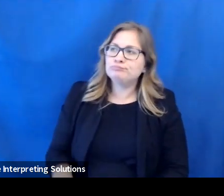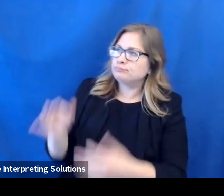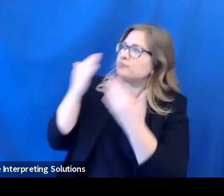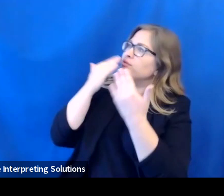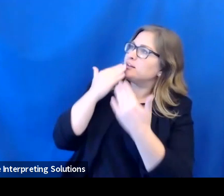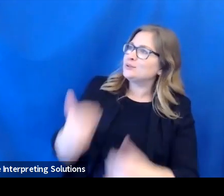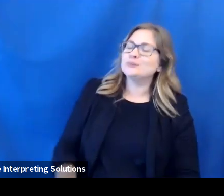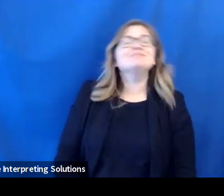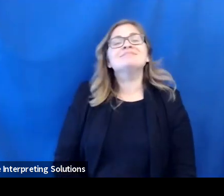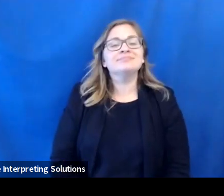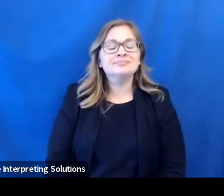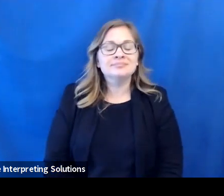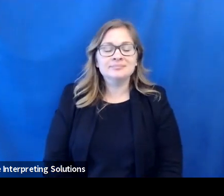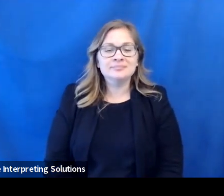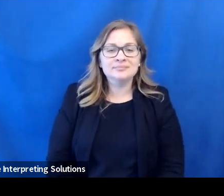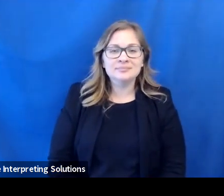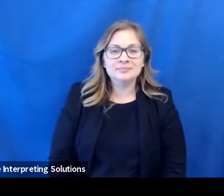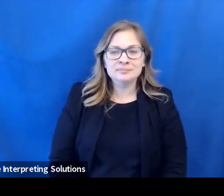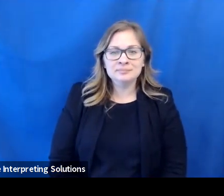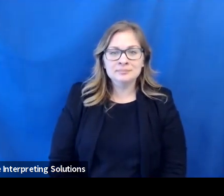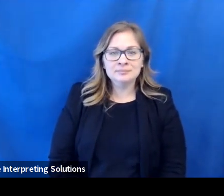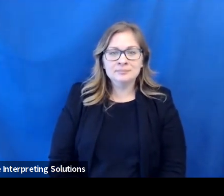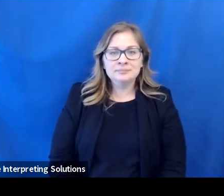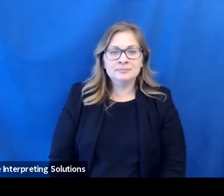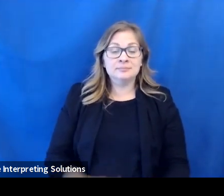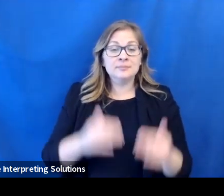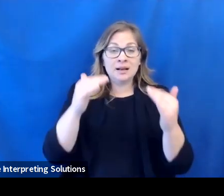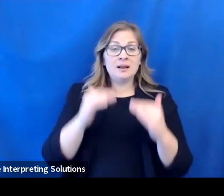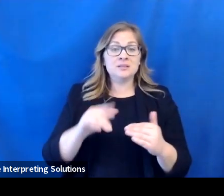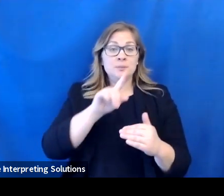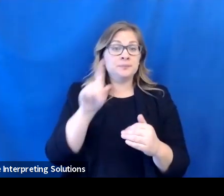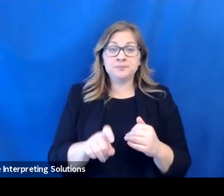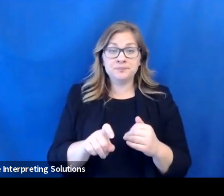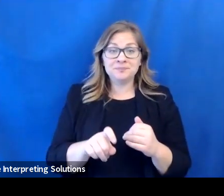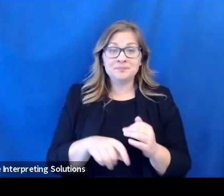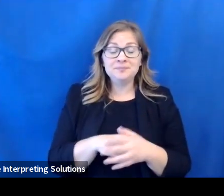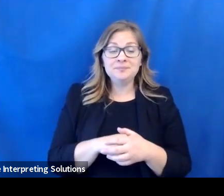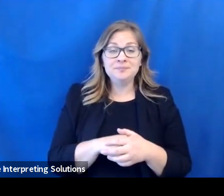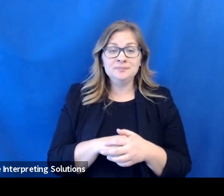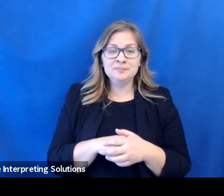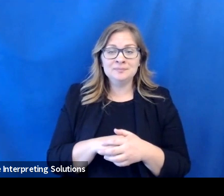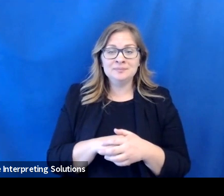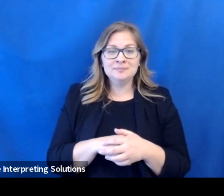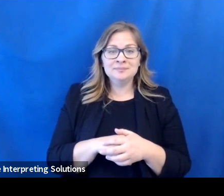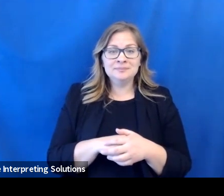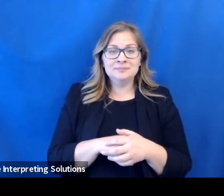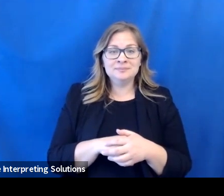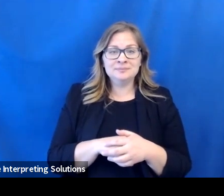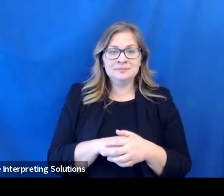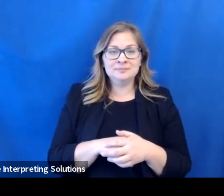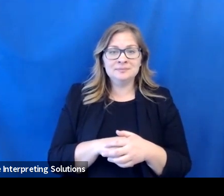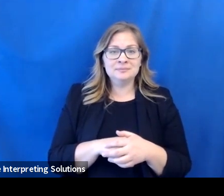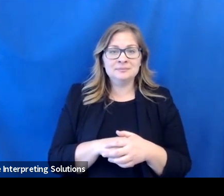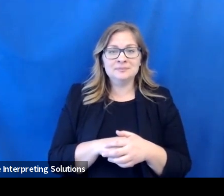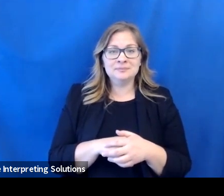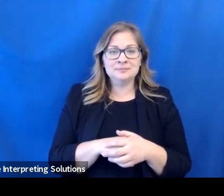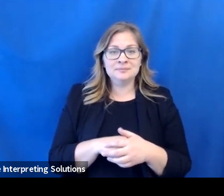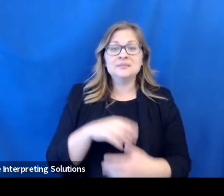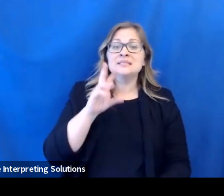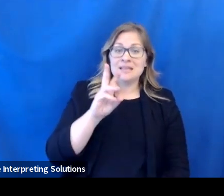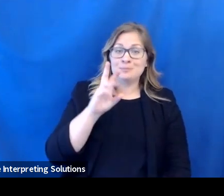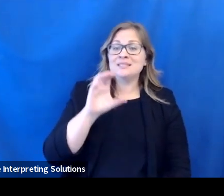Next question is from Darren Svensson from KTOE Radio. Your line is open. Thank you, Governor. You just